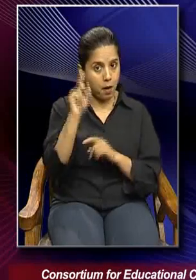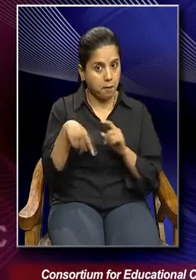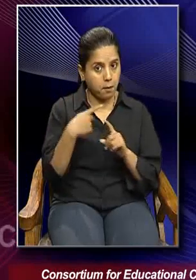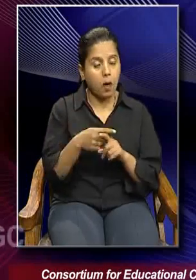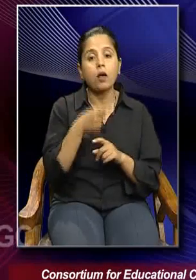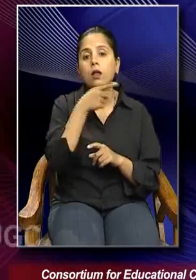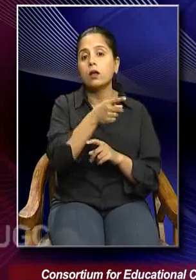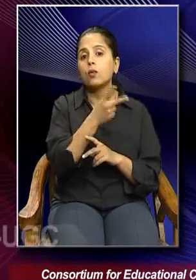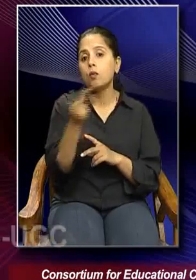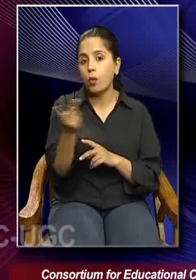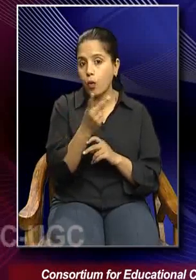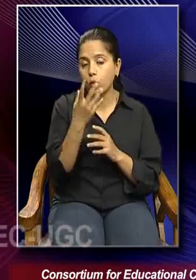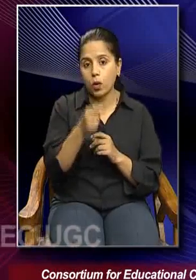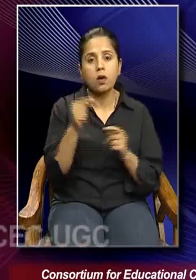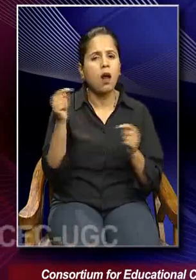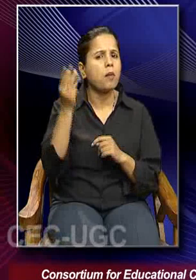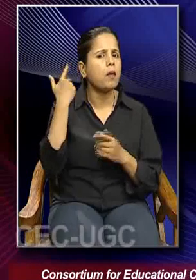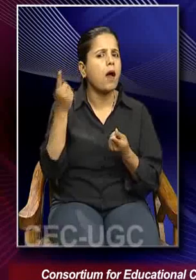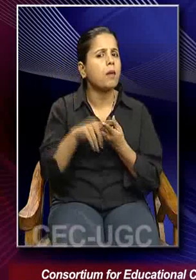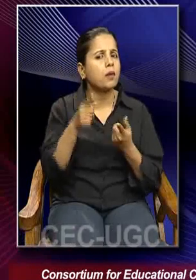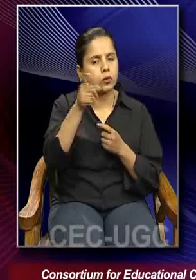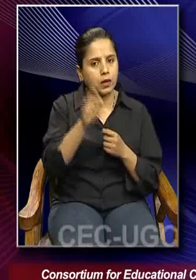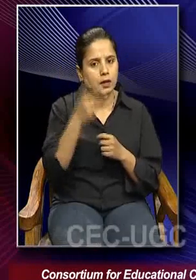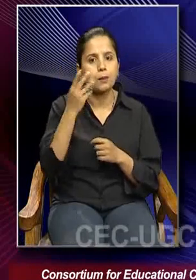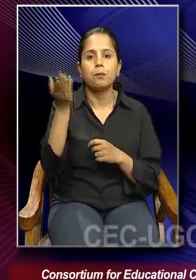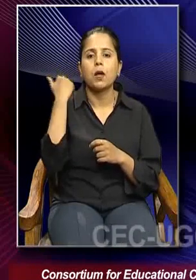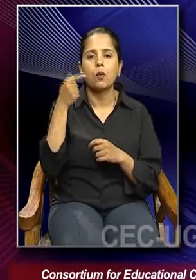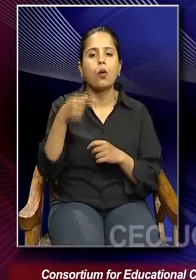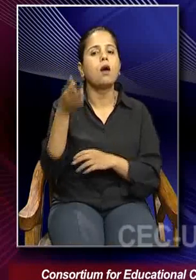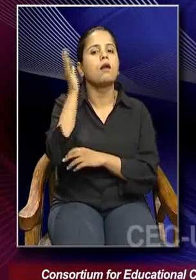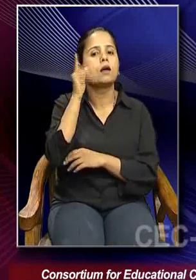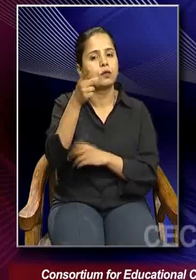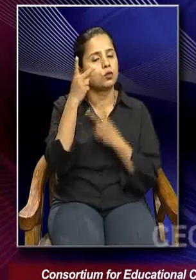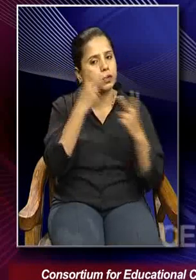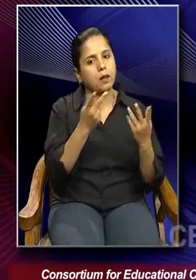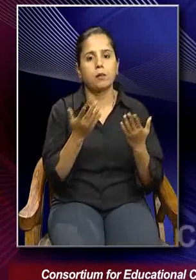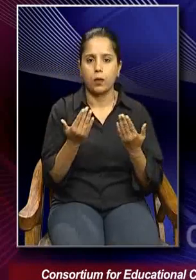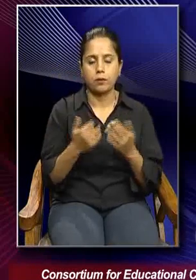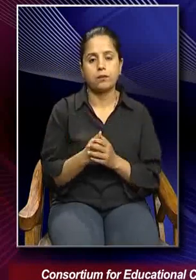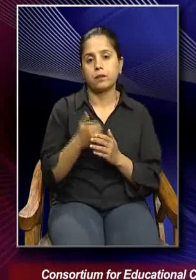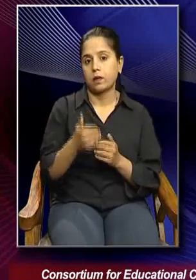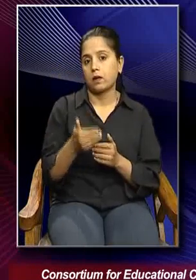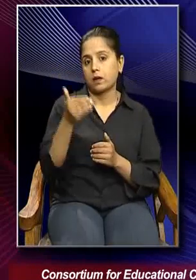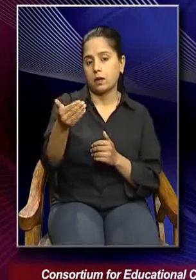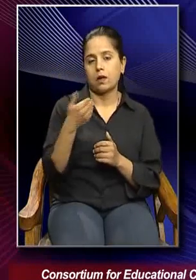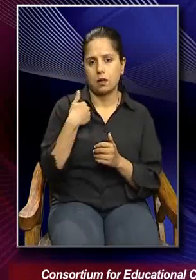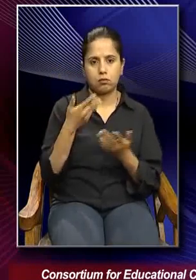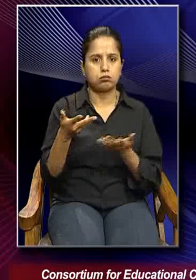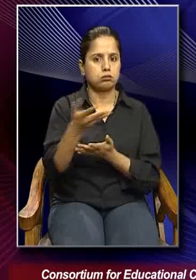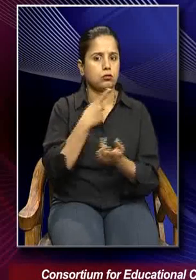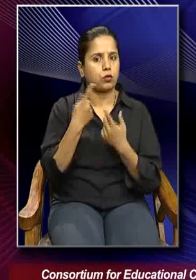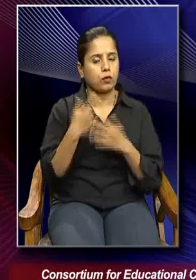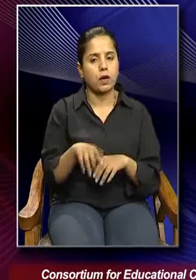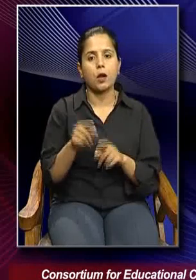those things and those arguments, you can refer to our previous lectures. Now, since we have already discussed what